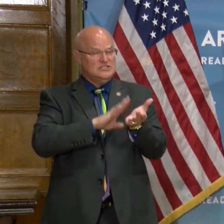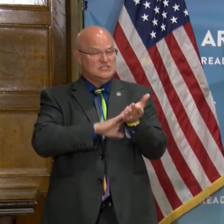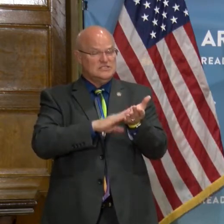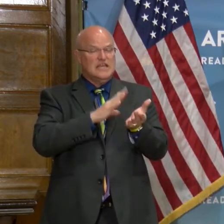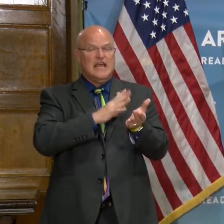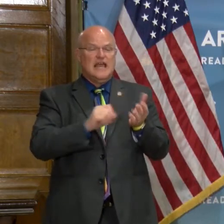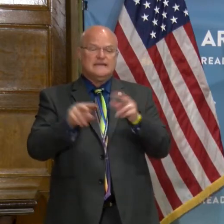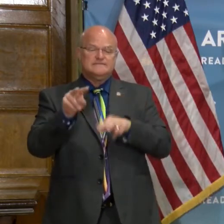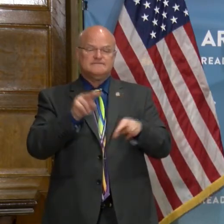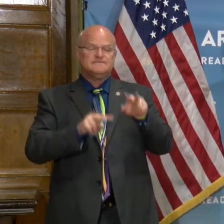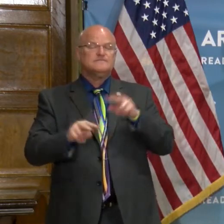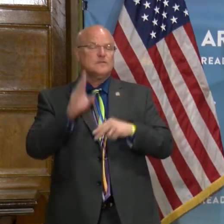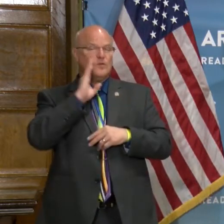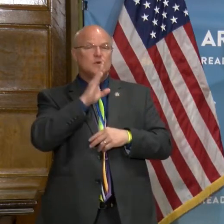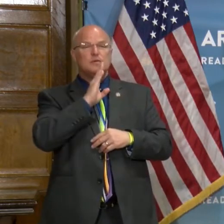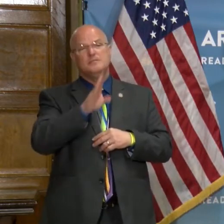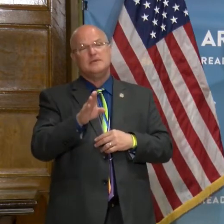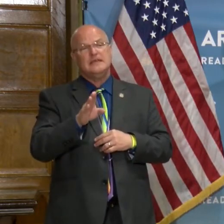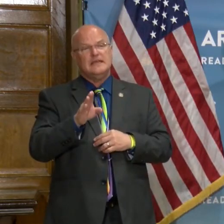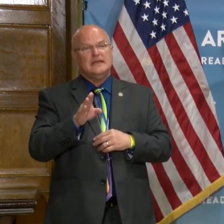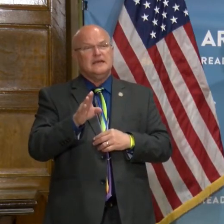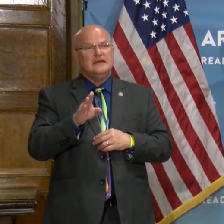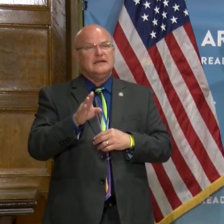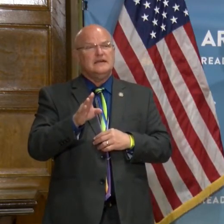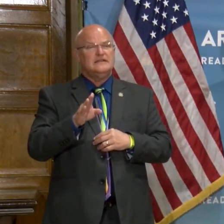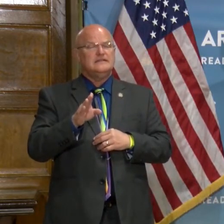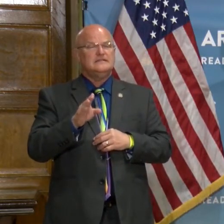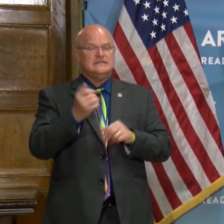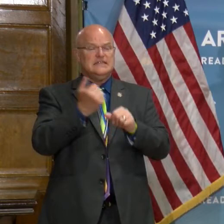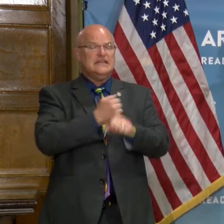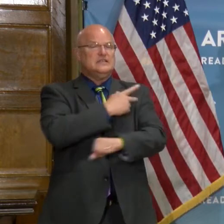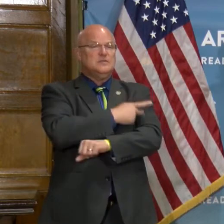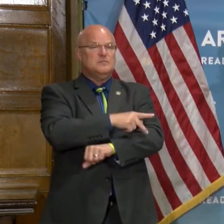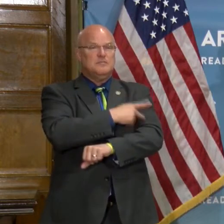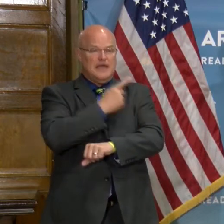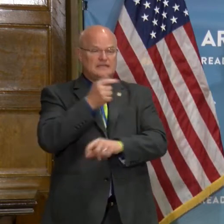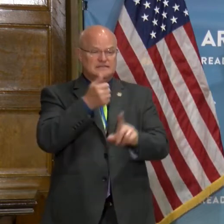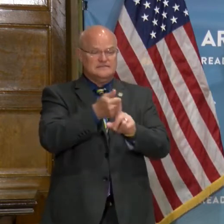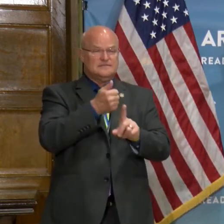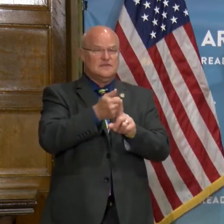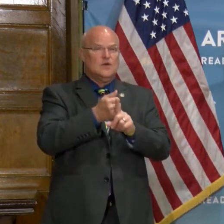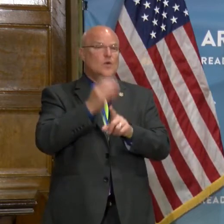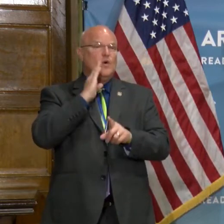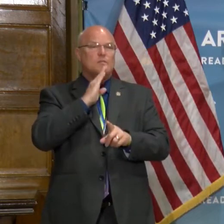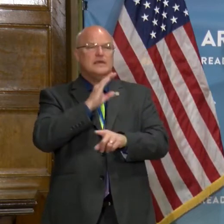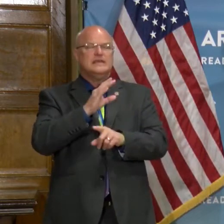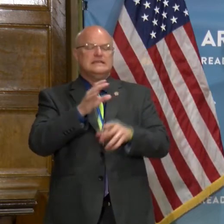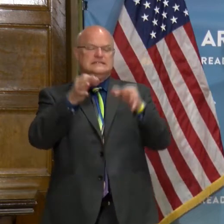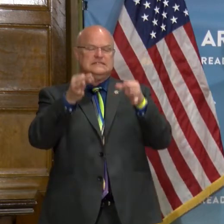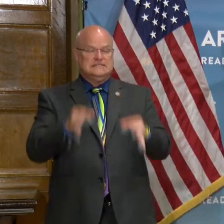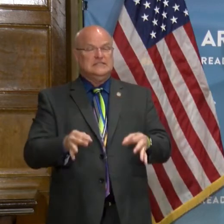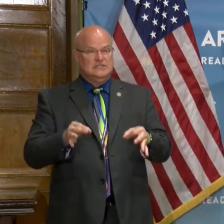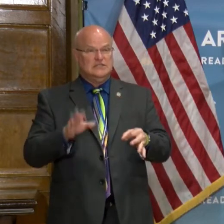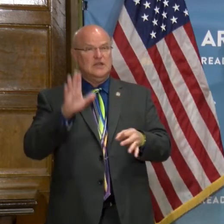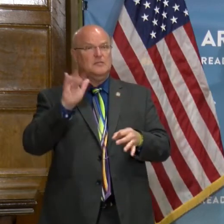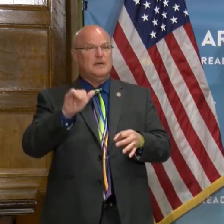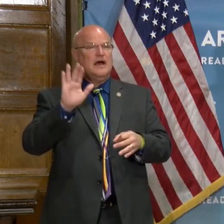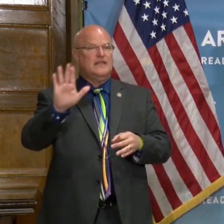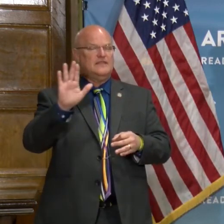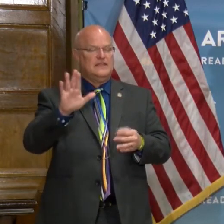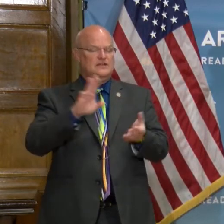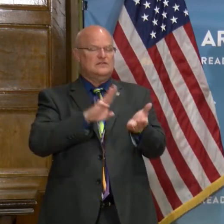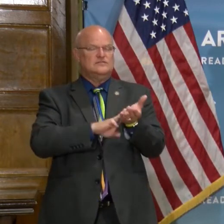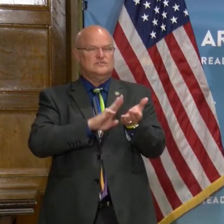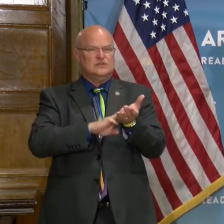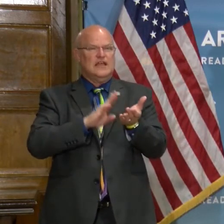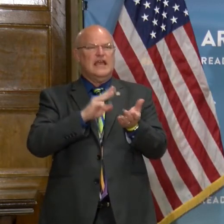and it'll be, each patient will be a clinical judgment by their